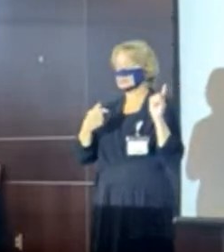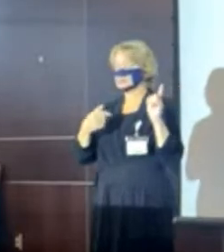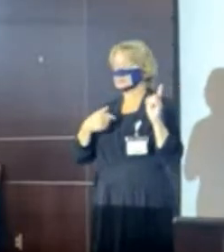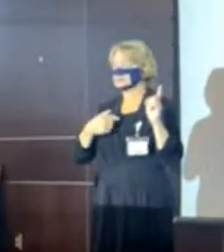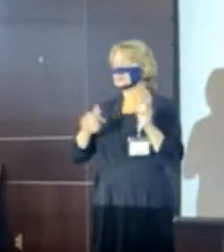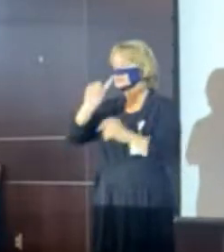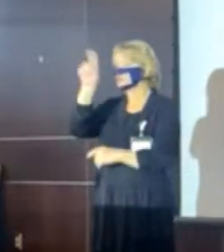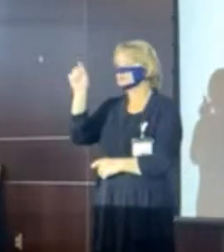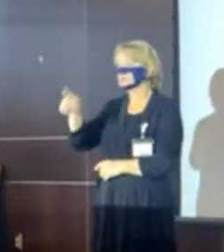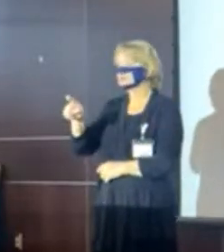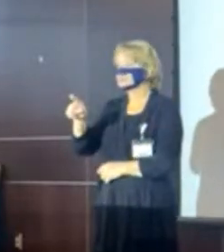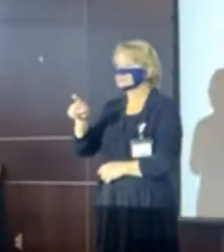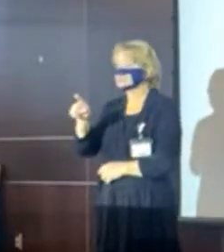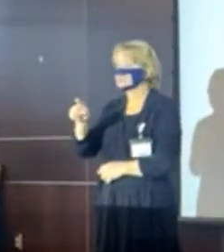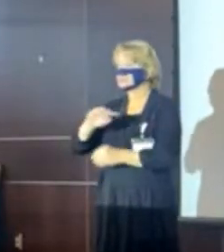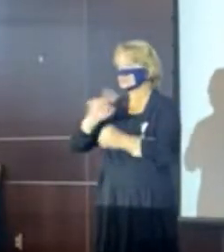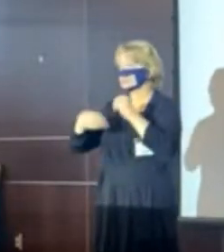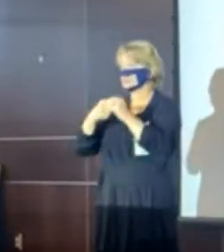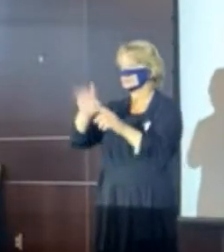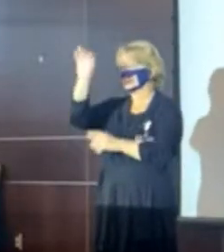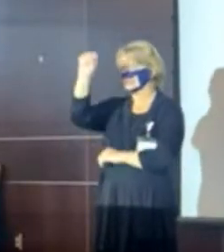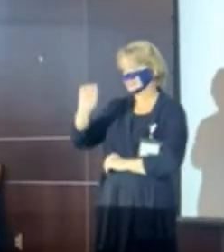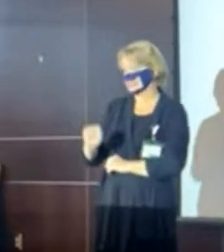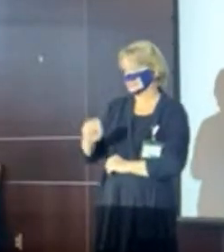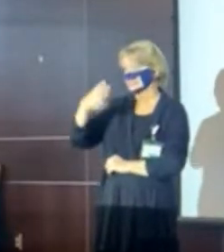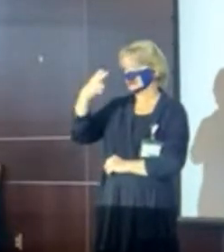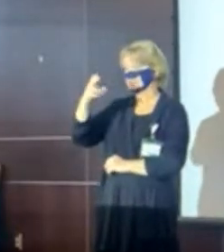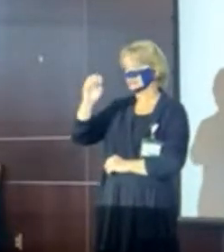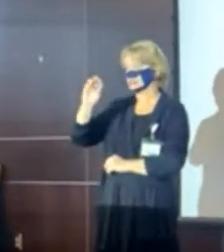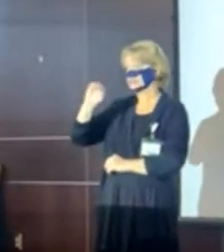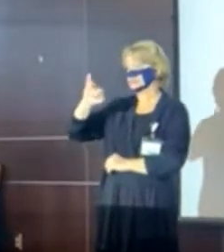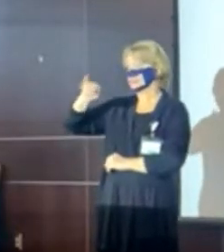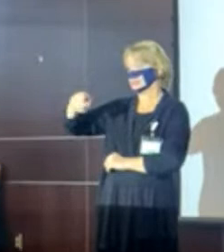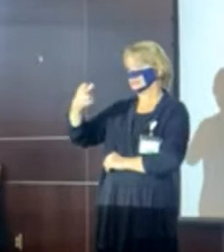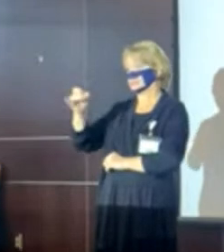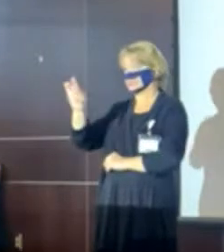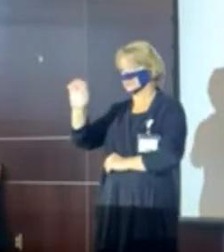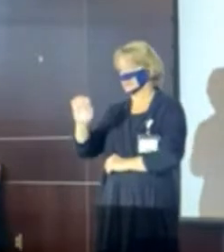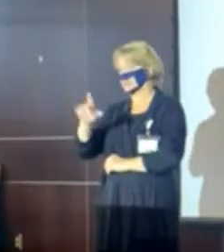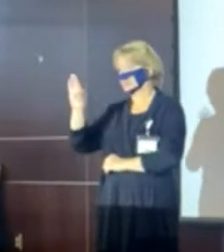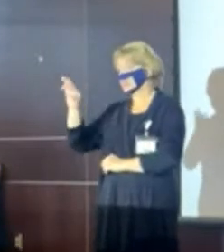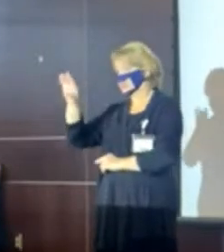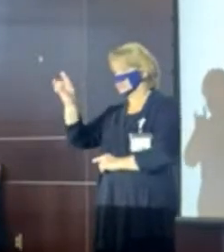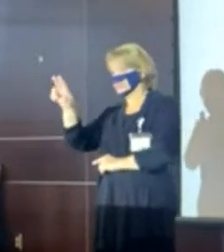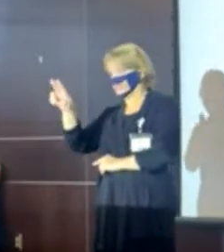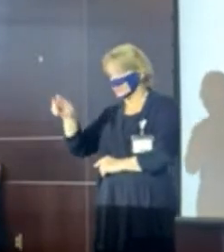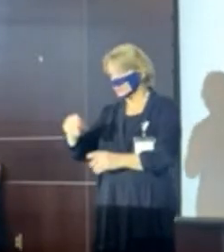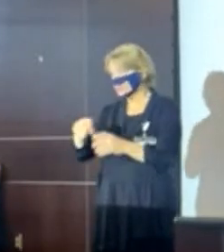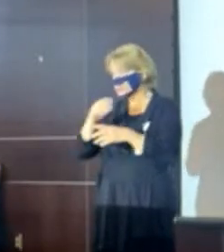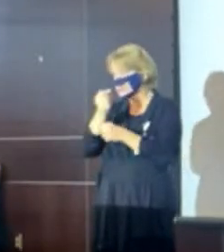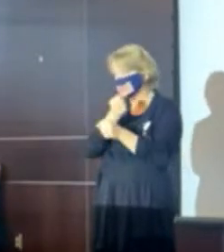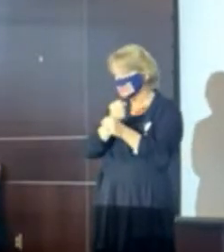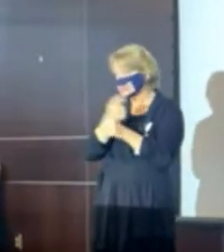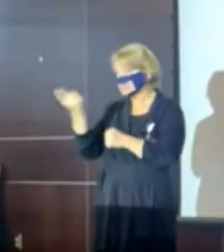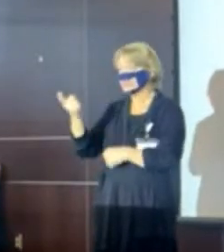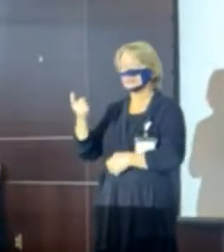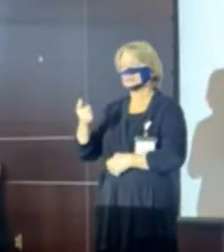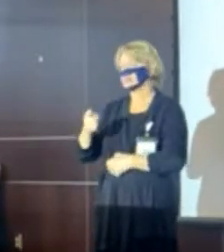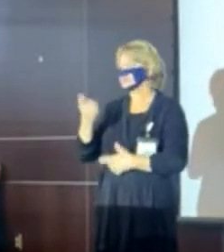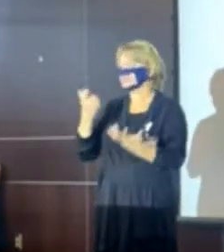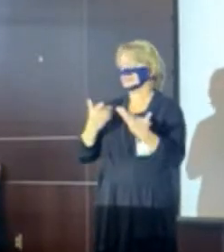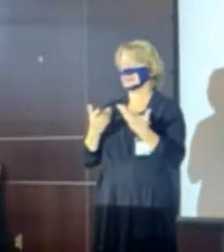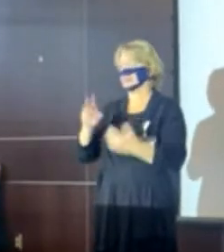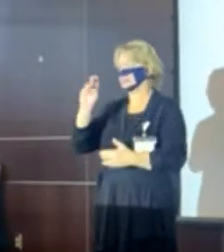Yeah, so the question is about the southern hemisphere ending their flu season. And what we've seen is it's been a very mild season,